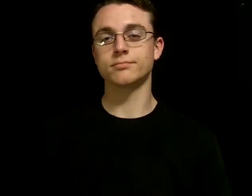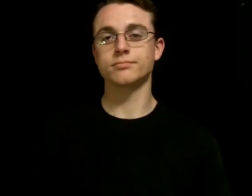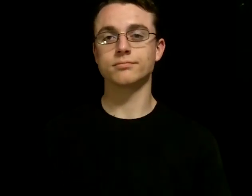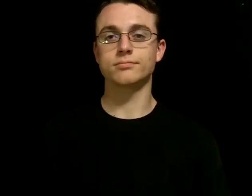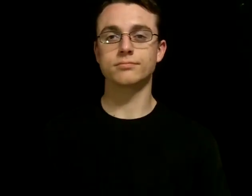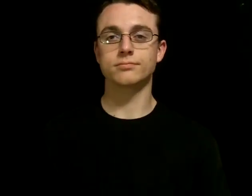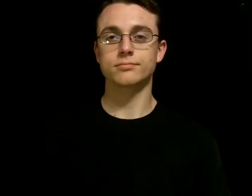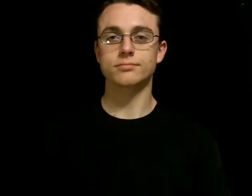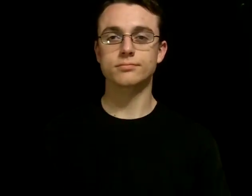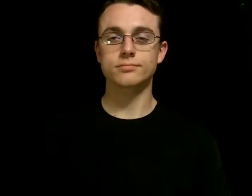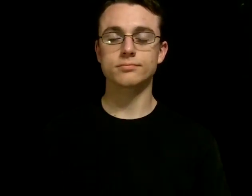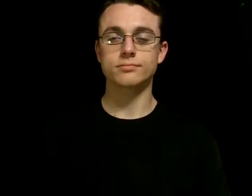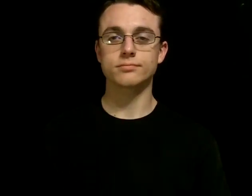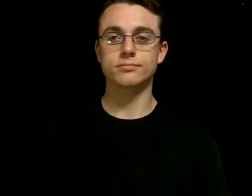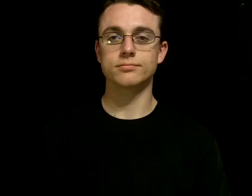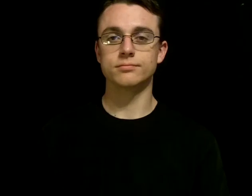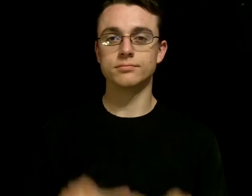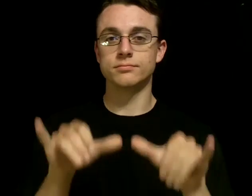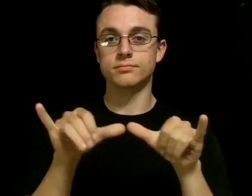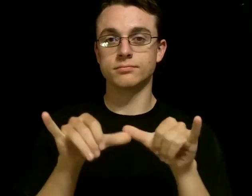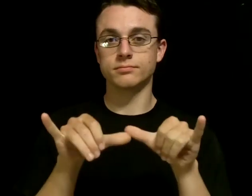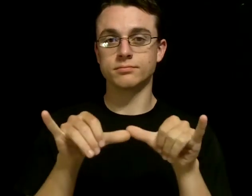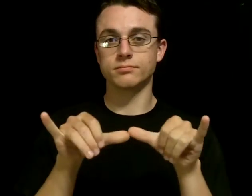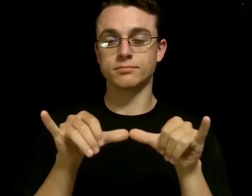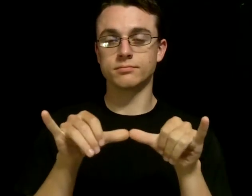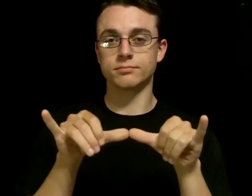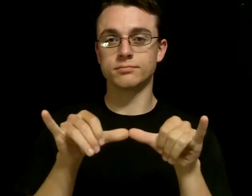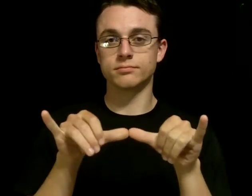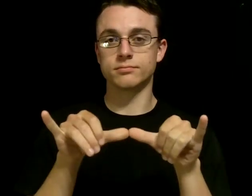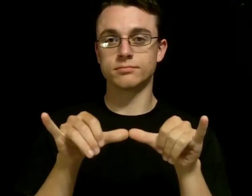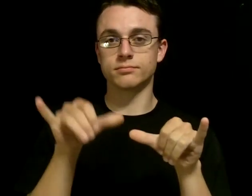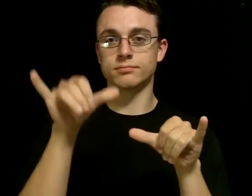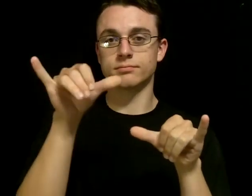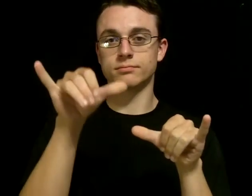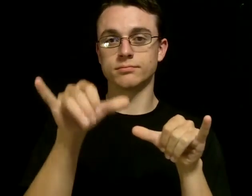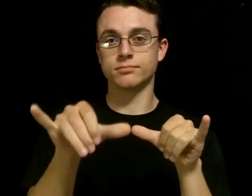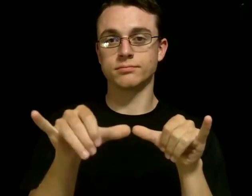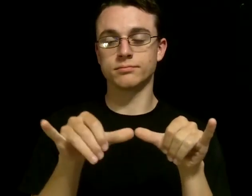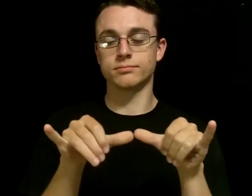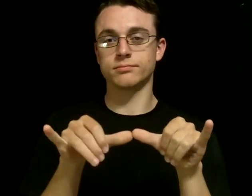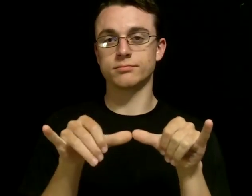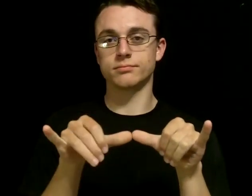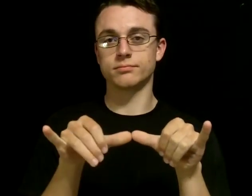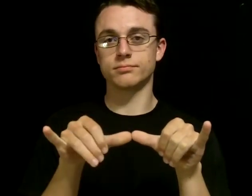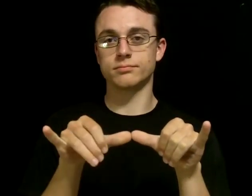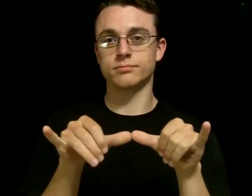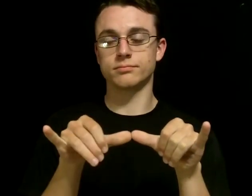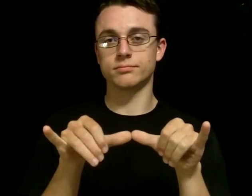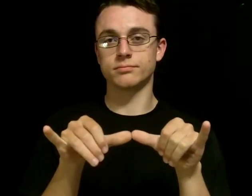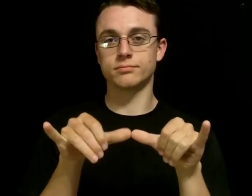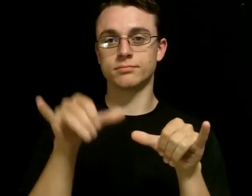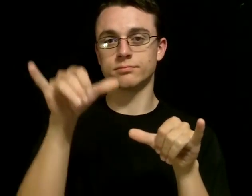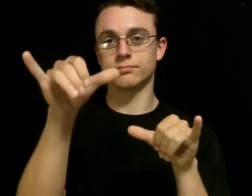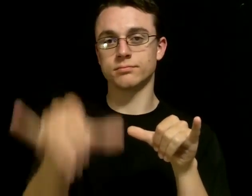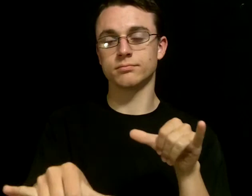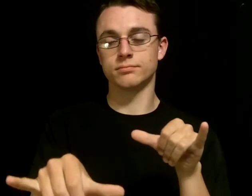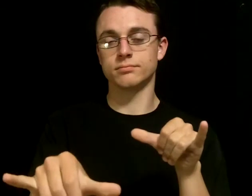stay, and you have two Y hands. Your non-dominant stays put. Your dominant hand moves forward and kind of